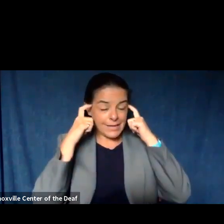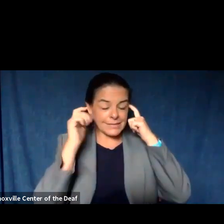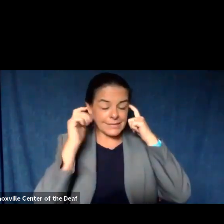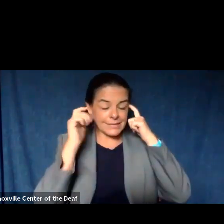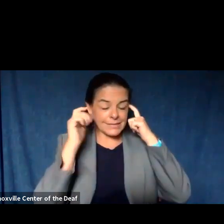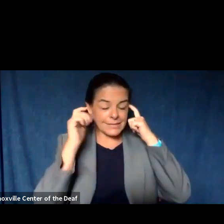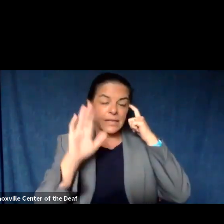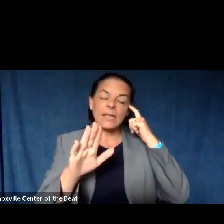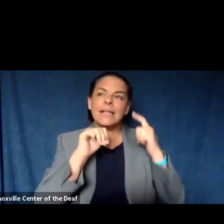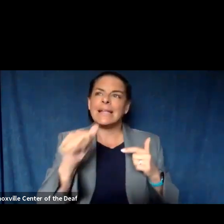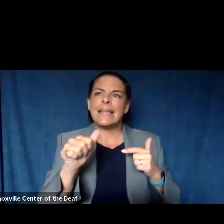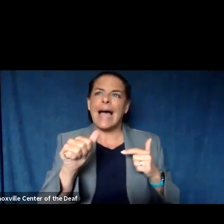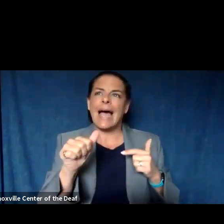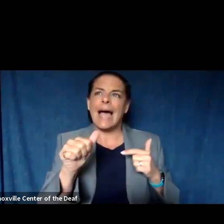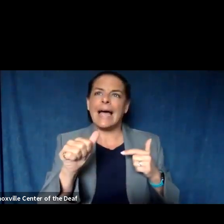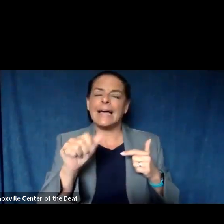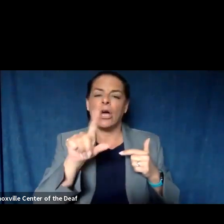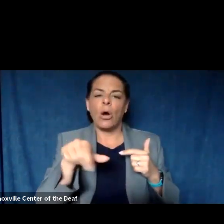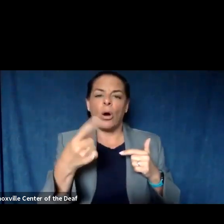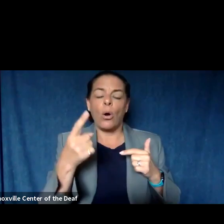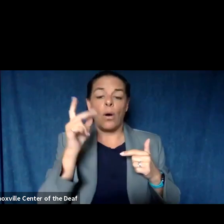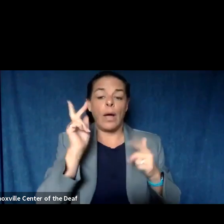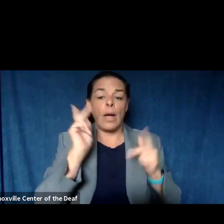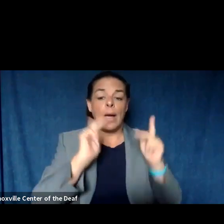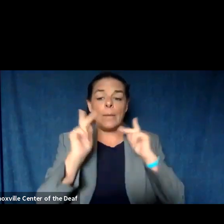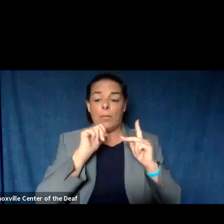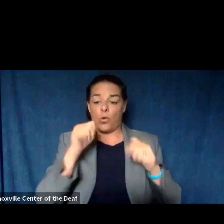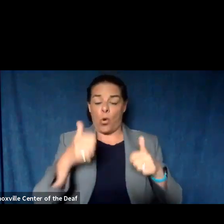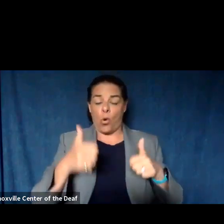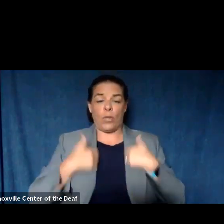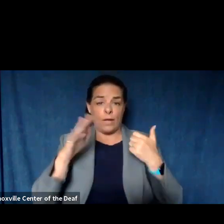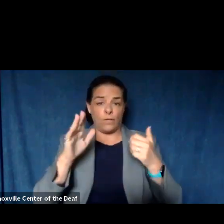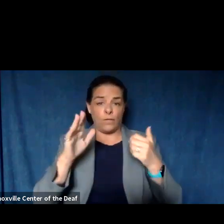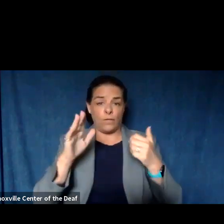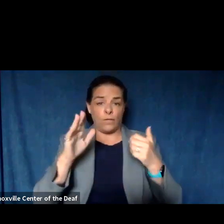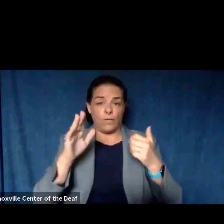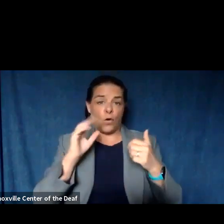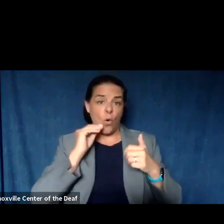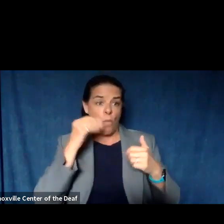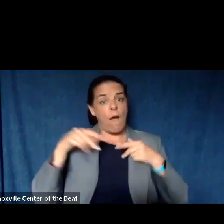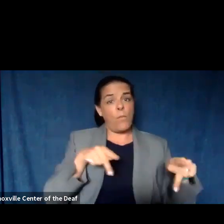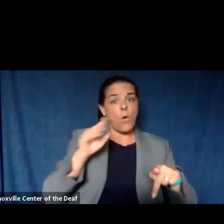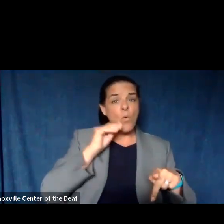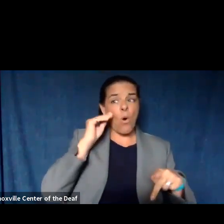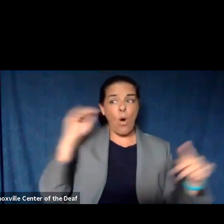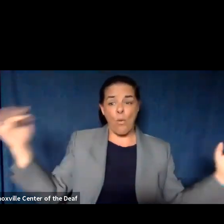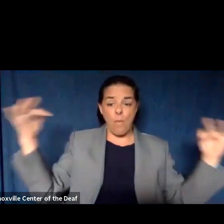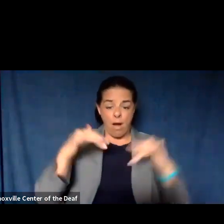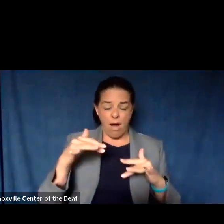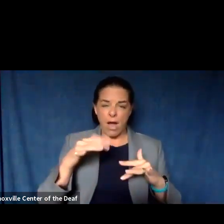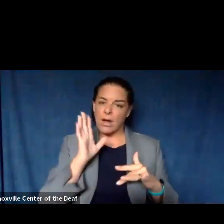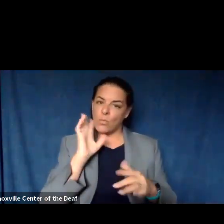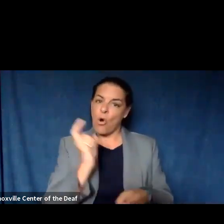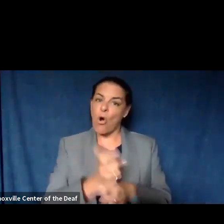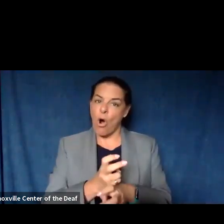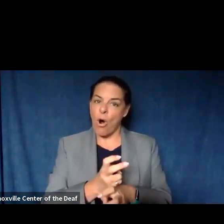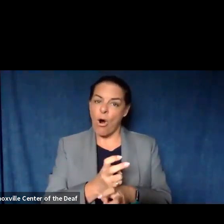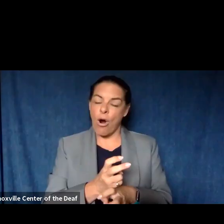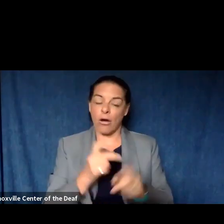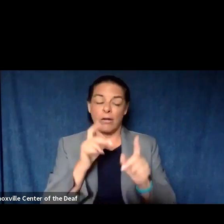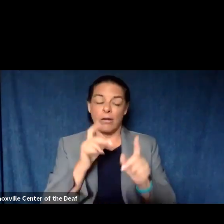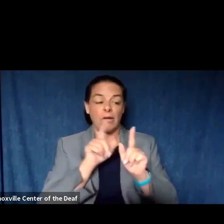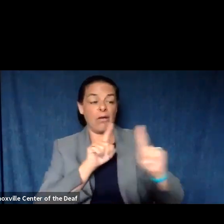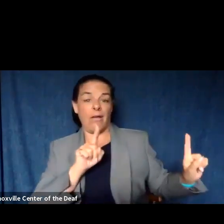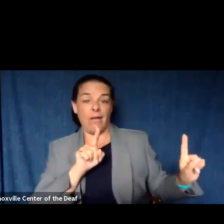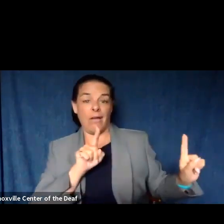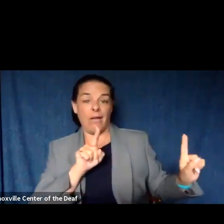just, if you have people that don't live in your household and you're having a party at your house and it's going to be really hard probably to keep 6 feet of distance. You